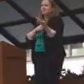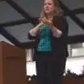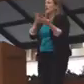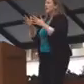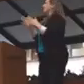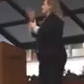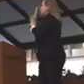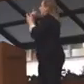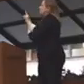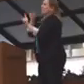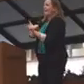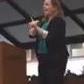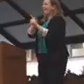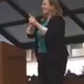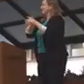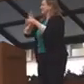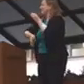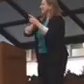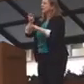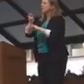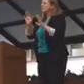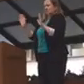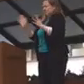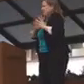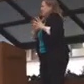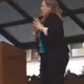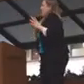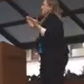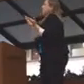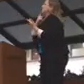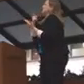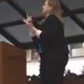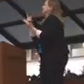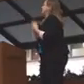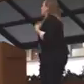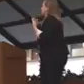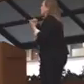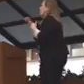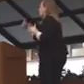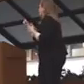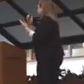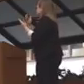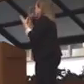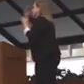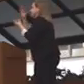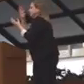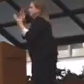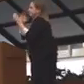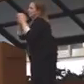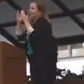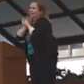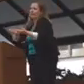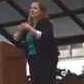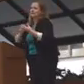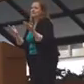that we're not often individuals are watching this in between jobs or whatever, and then they just don't get back to it, and that's fine. But I guess